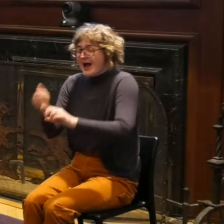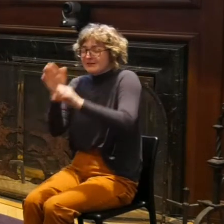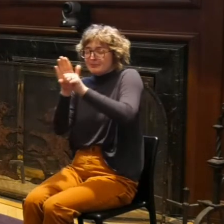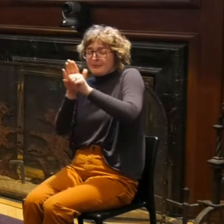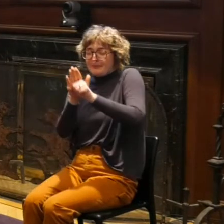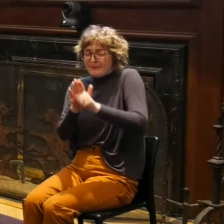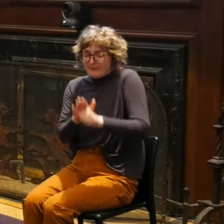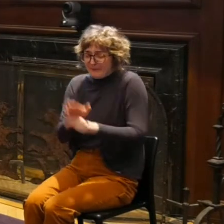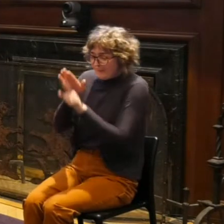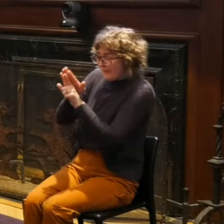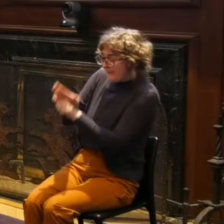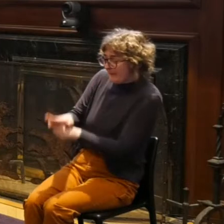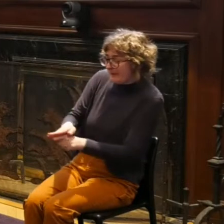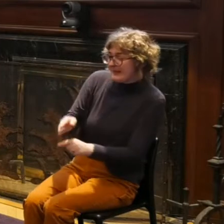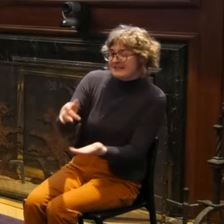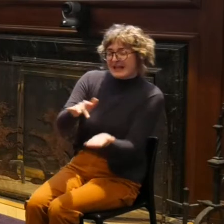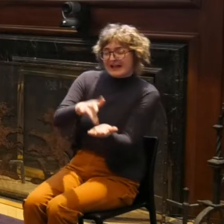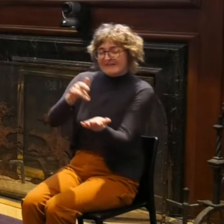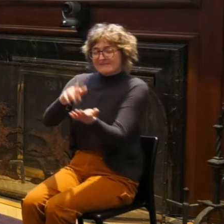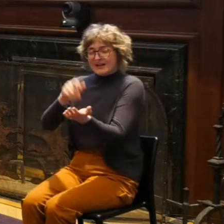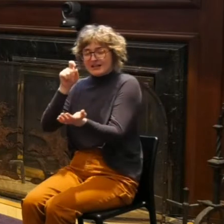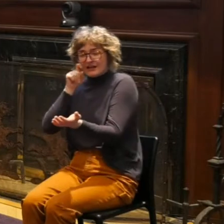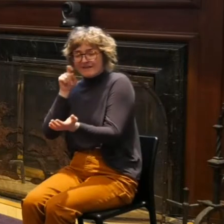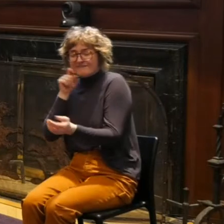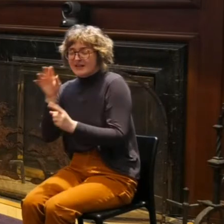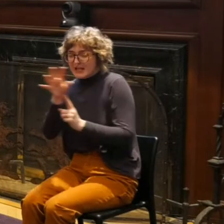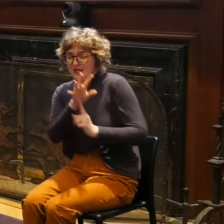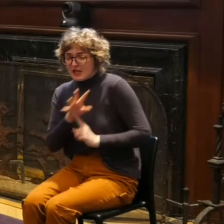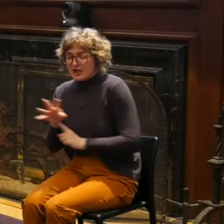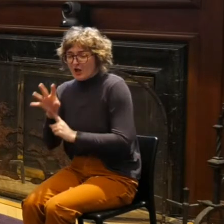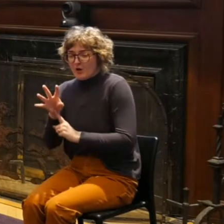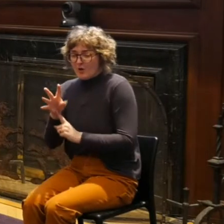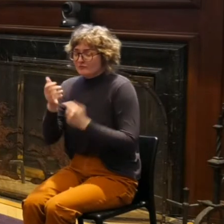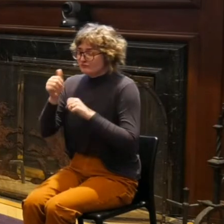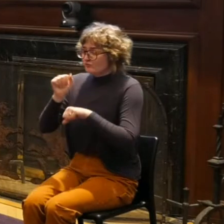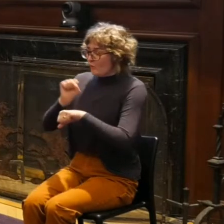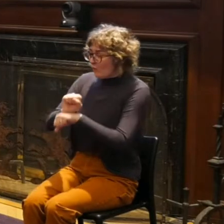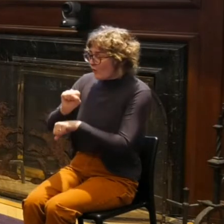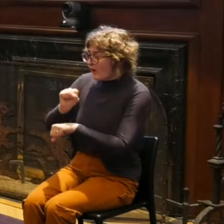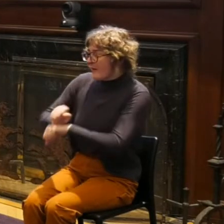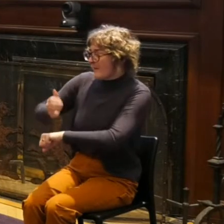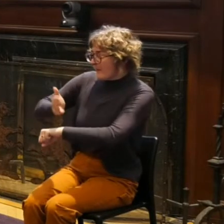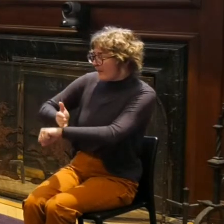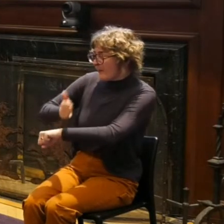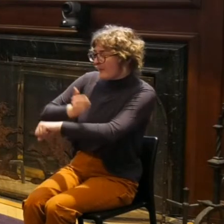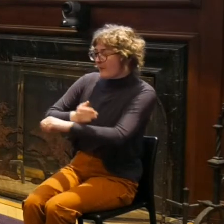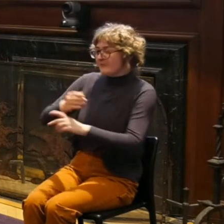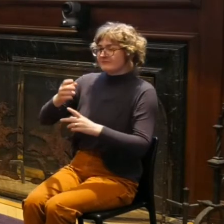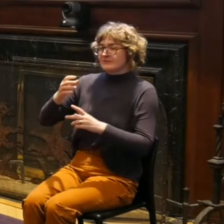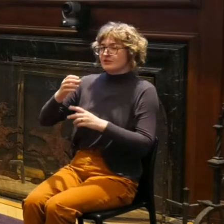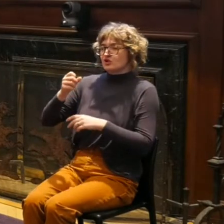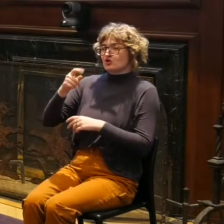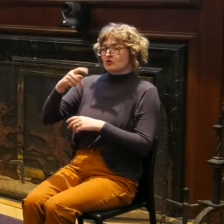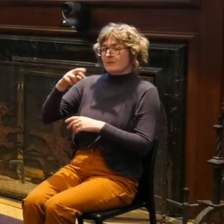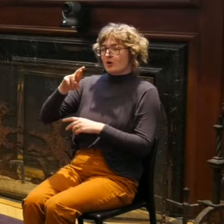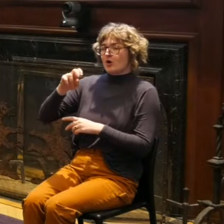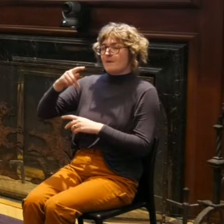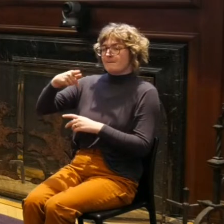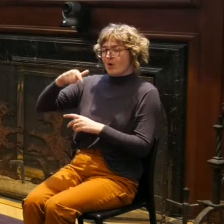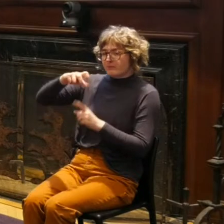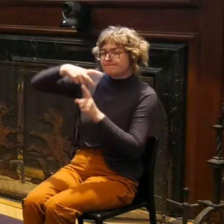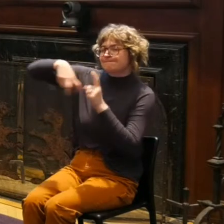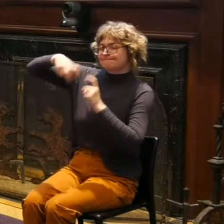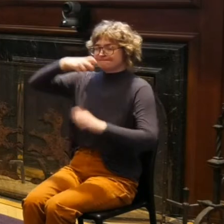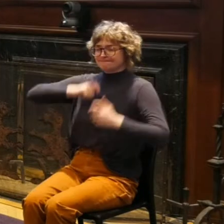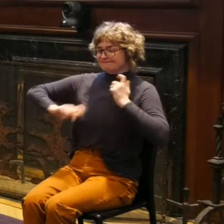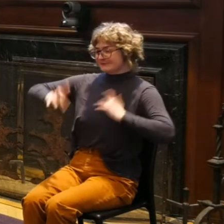and sexually exploiting us through videos as we worked our way up from the stripper pose. See, behind that